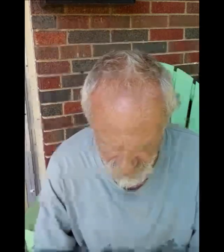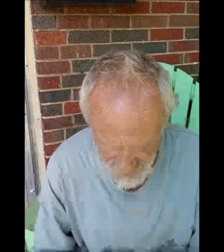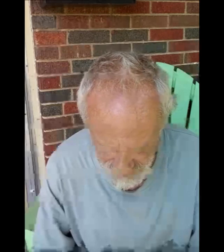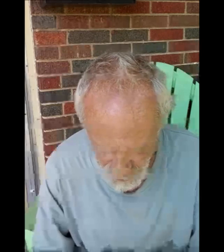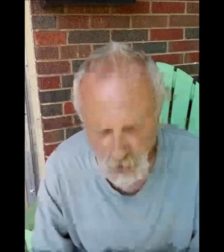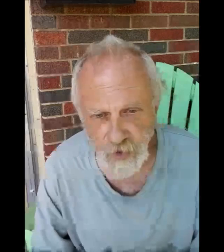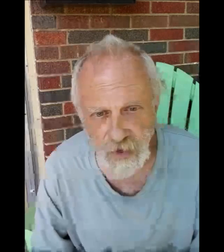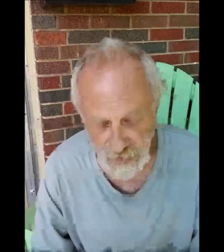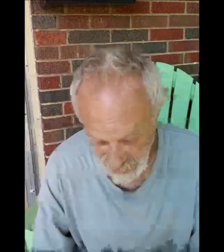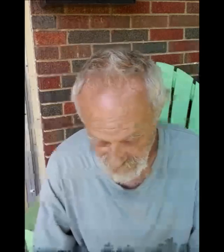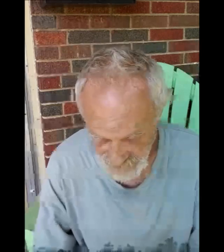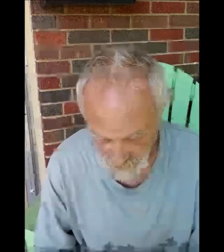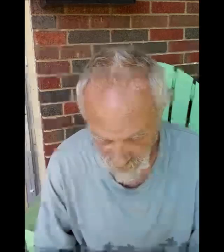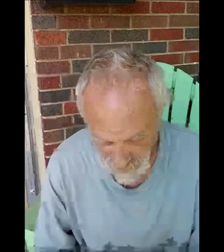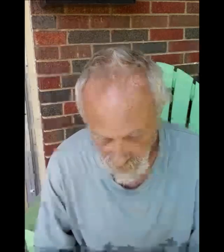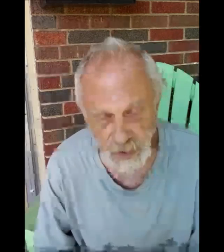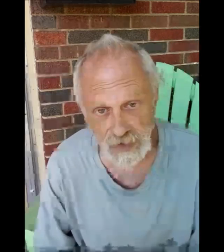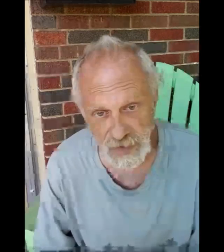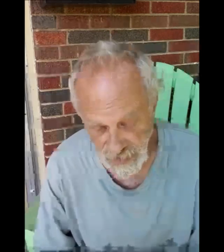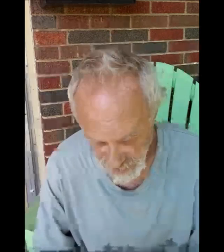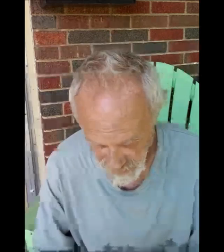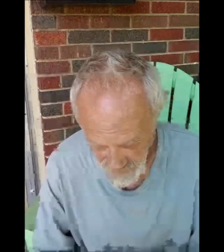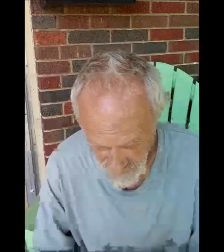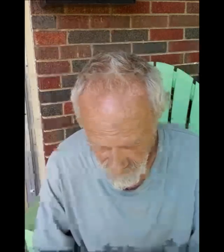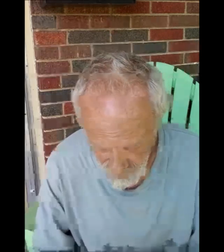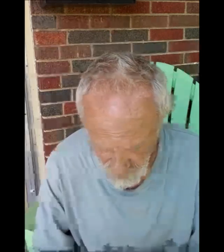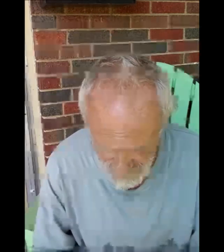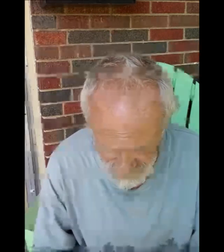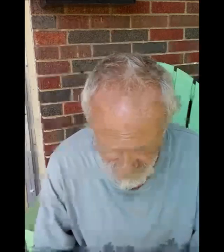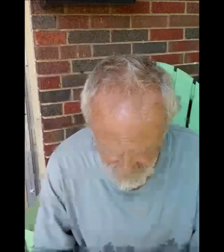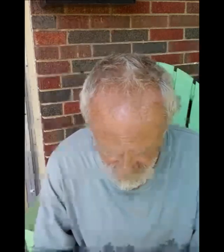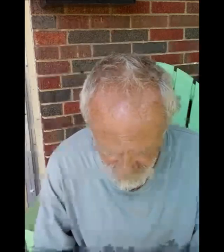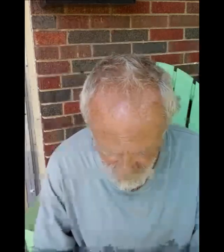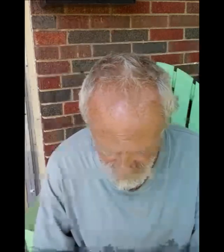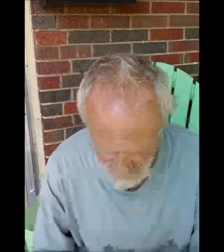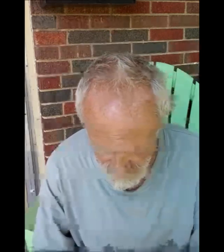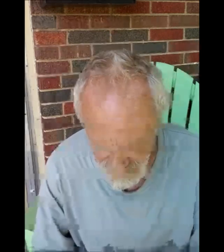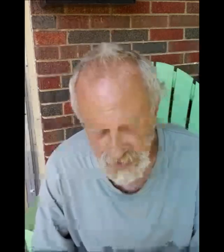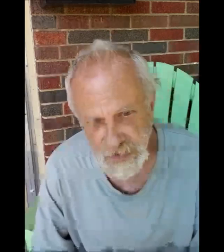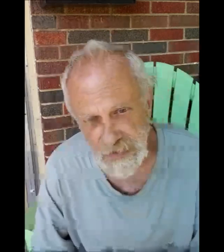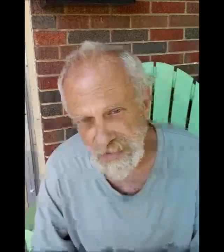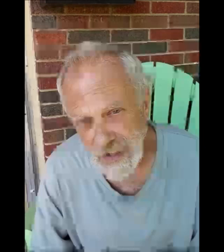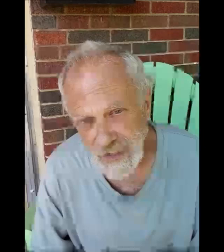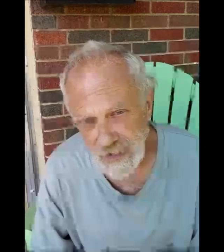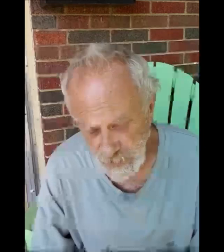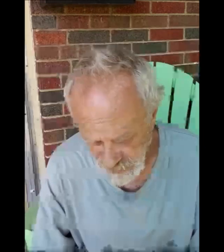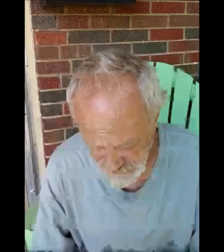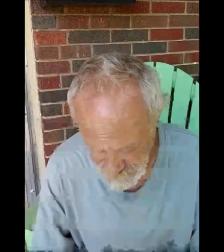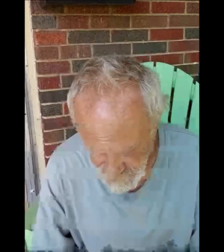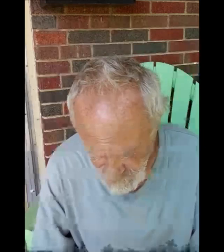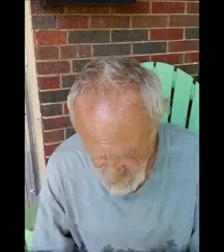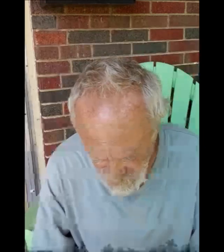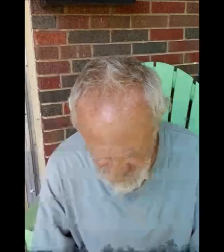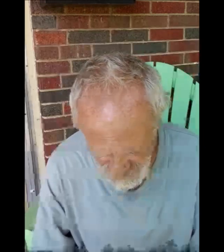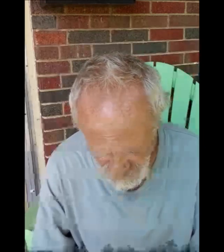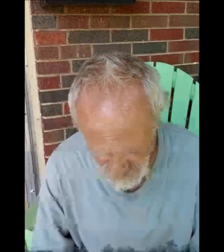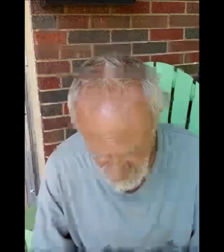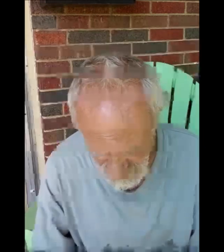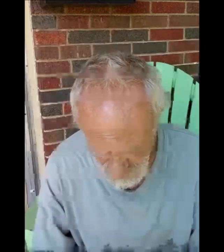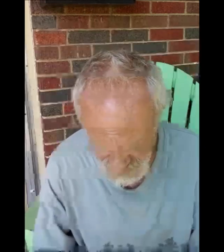sometimes called, and still are, underhanded. Perhaps that thought came from the Indian Sign Language. Stealing is always